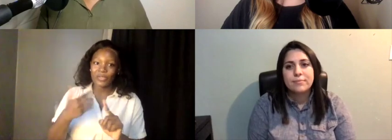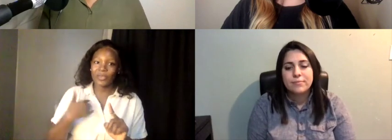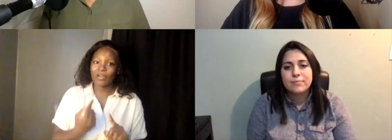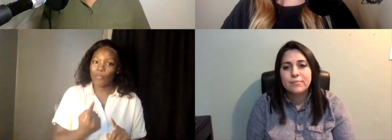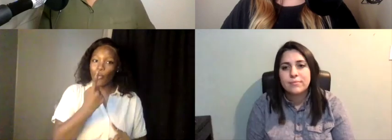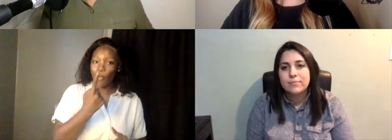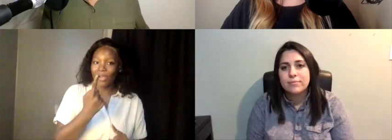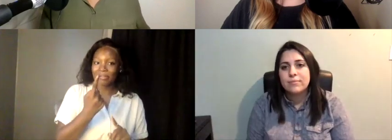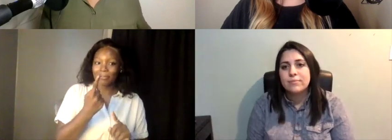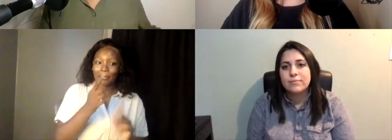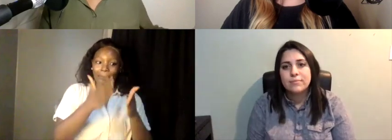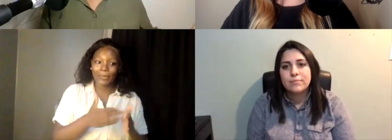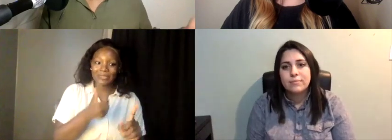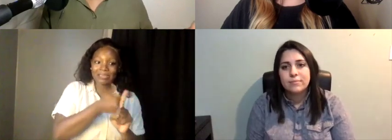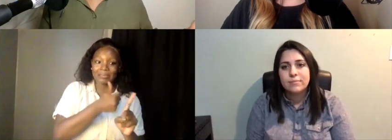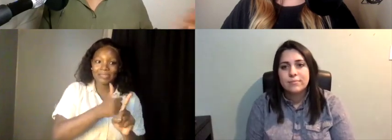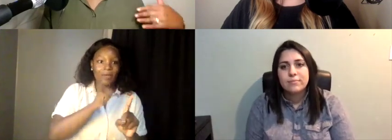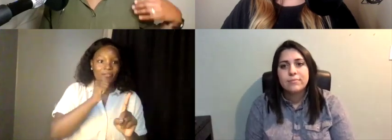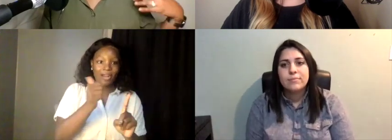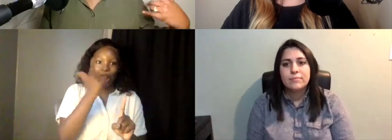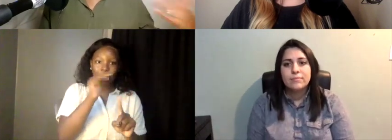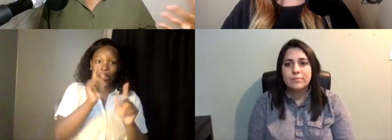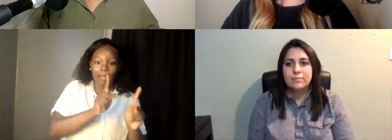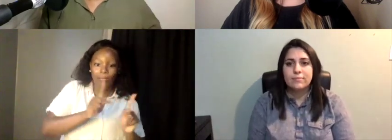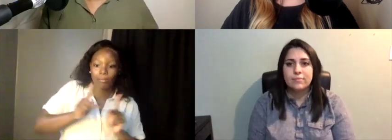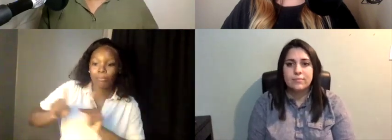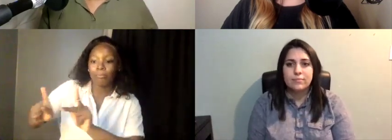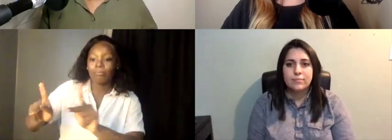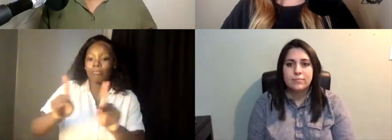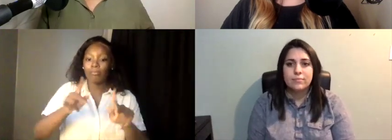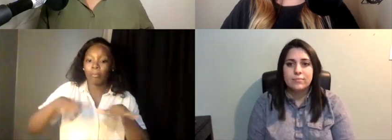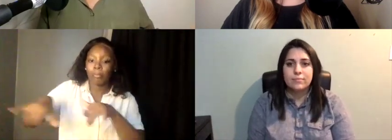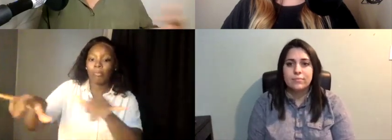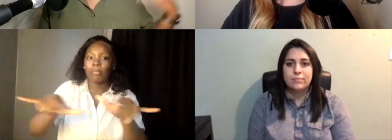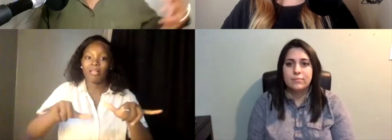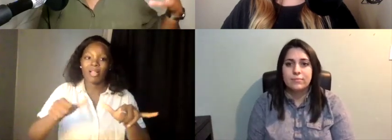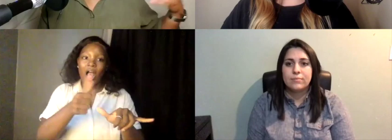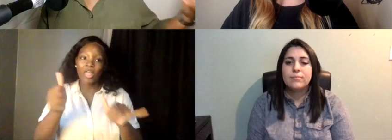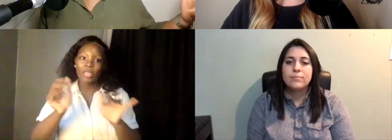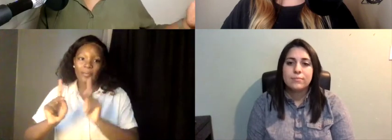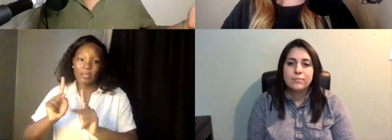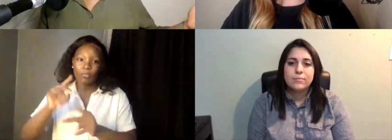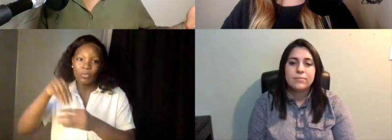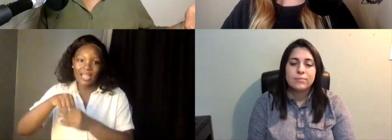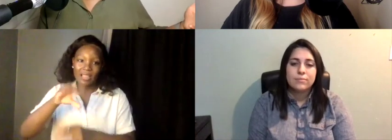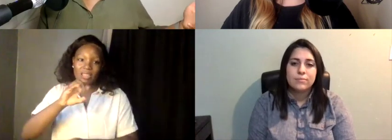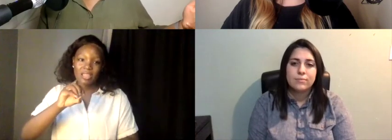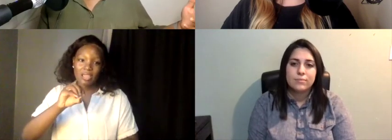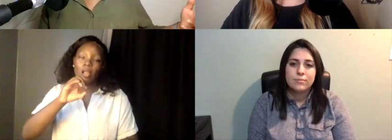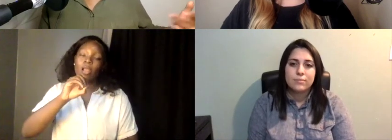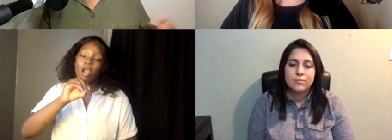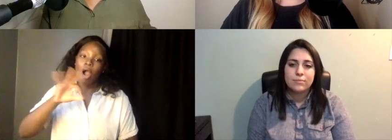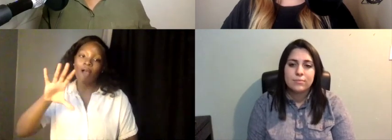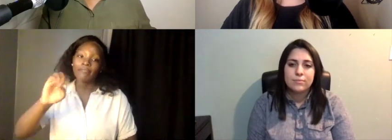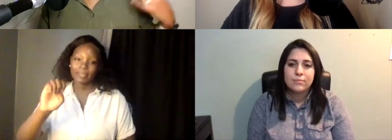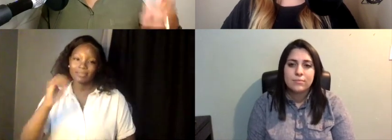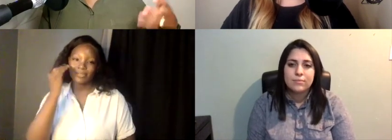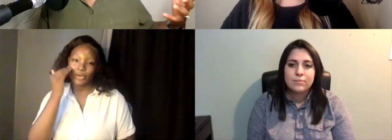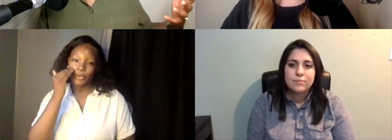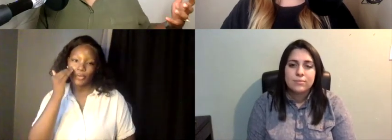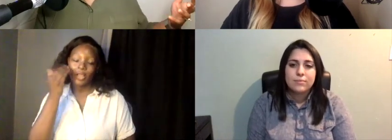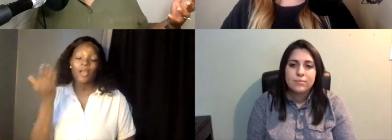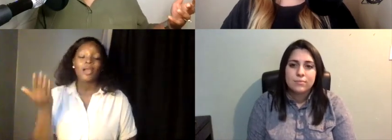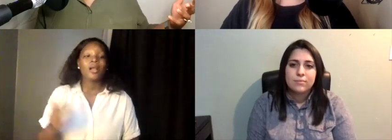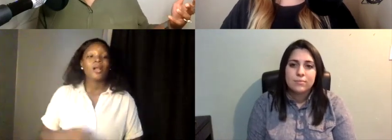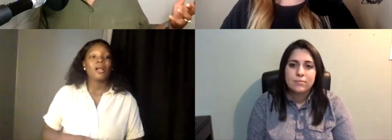I think that from a very early age, like, it was just very clear to me that I'm just disrupting spaces. You know what I mean? And I'm just